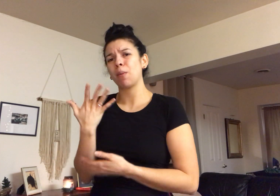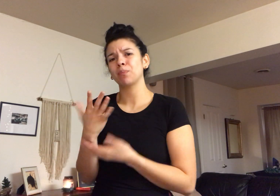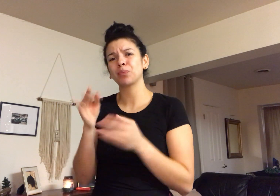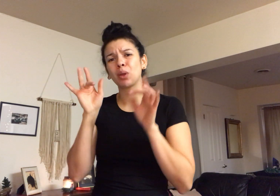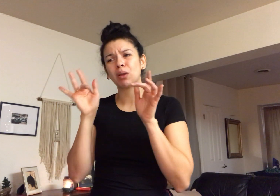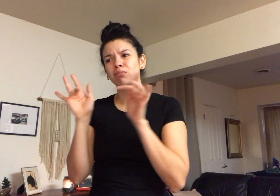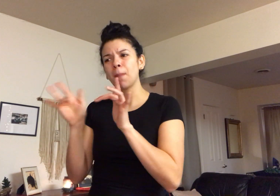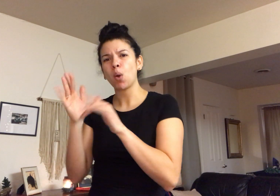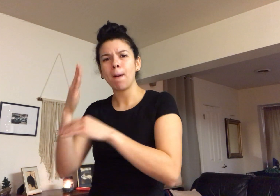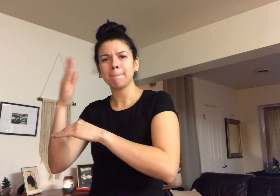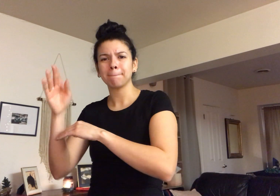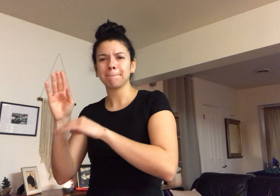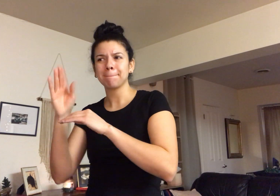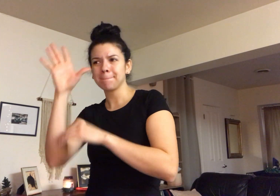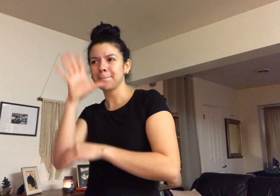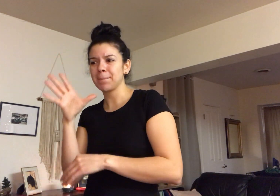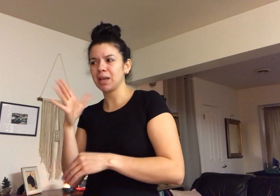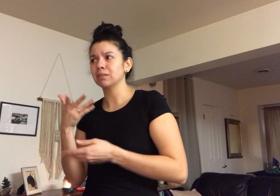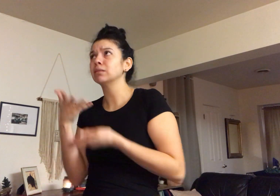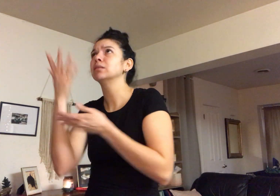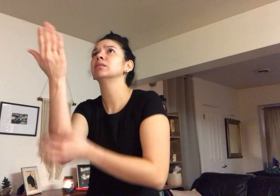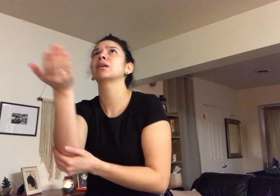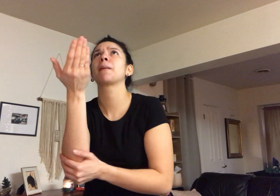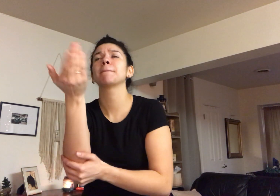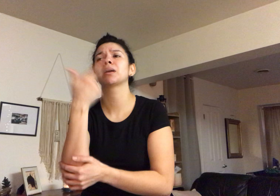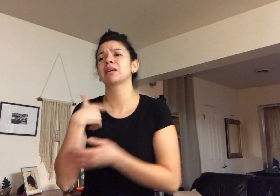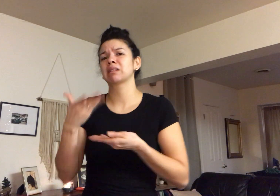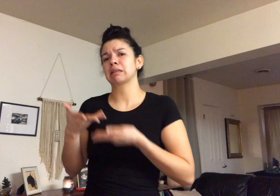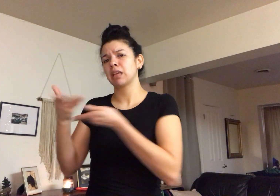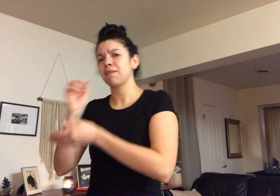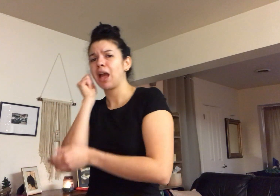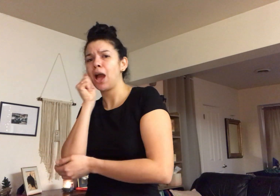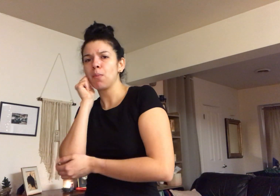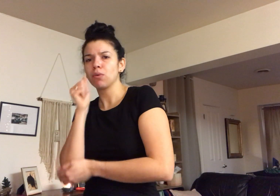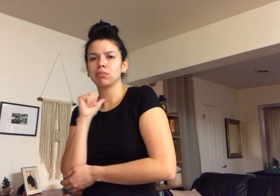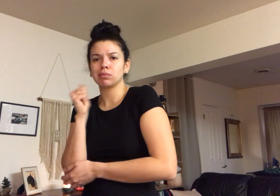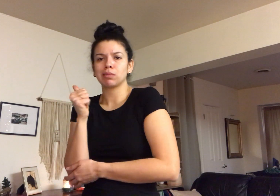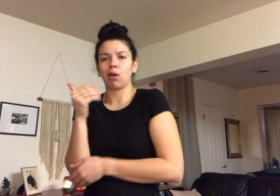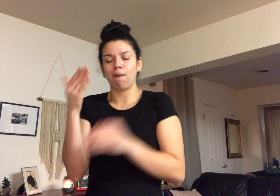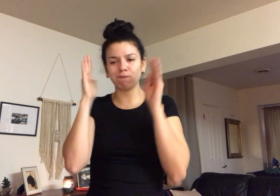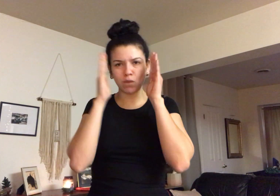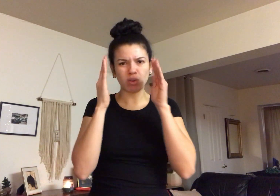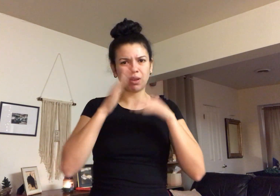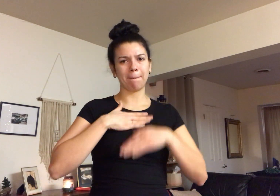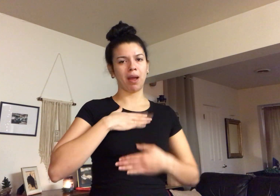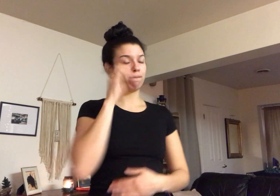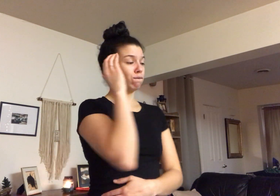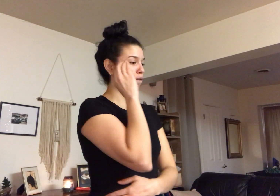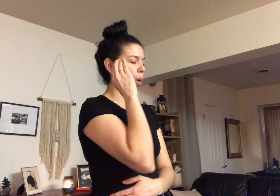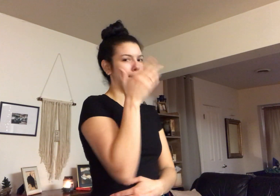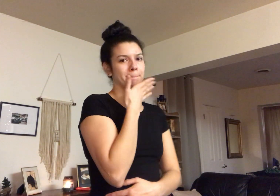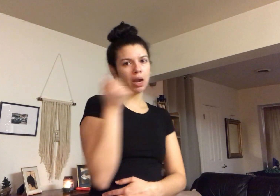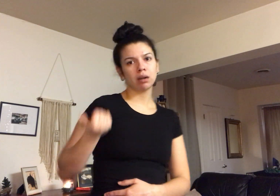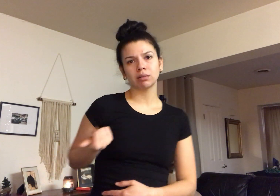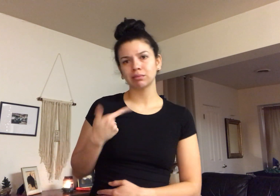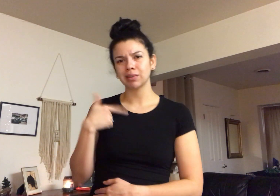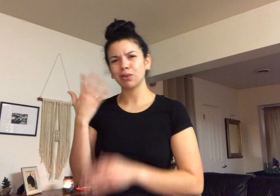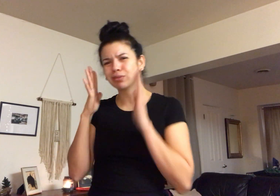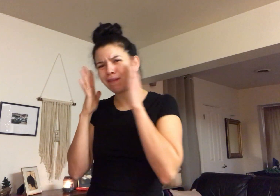than actually feeding him one. When the woman at the fundraising gala said, "I'm so proud of you. It must be so hard teaching those poor, unintelligent kids," I bit